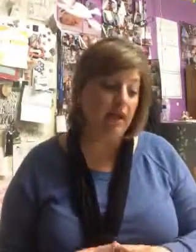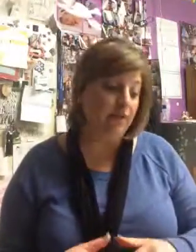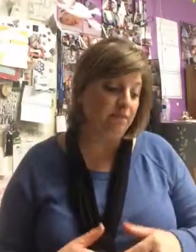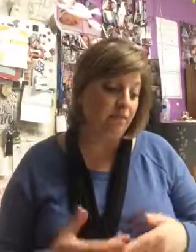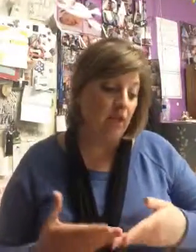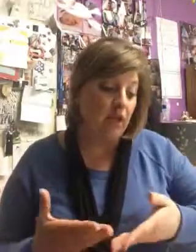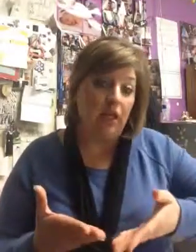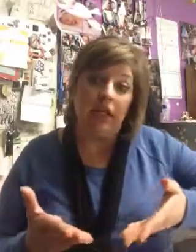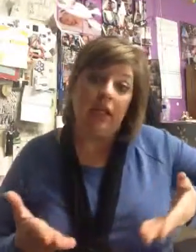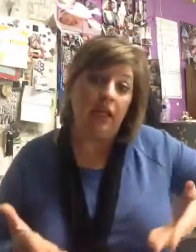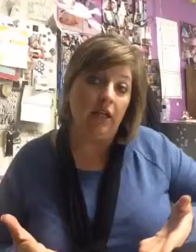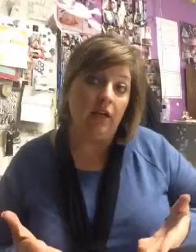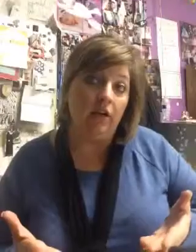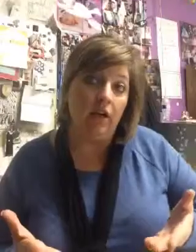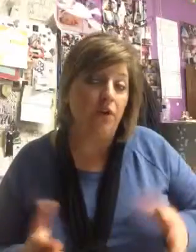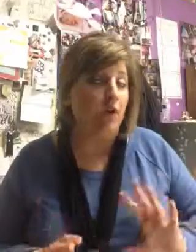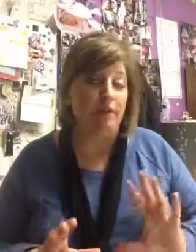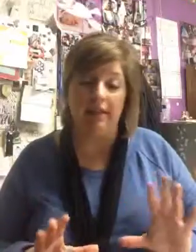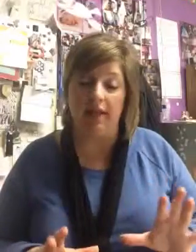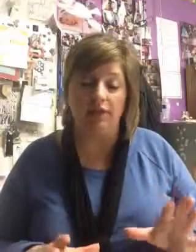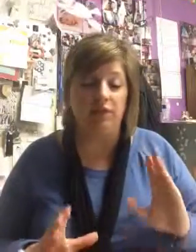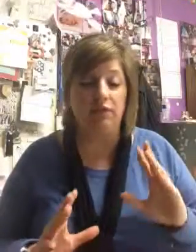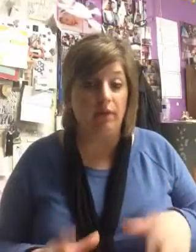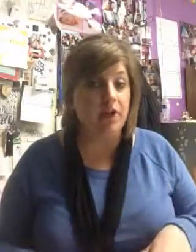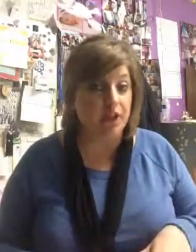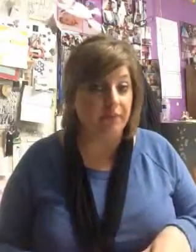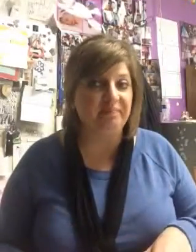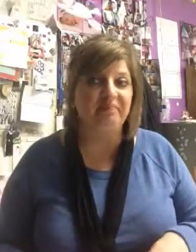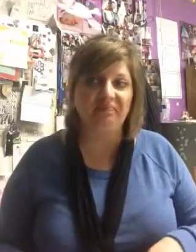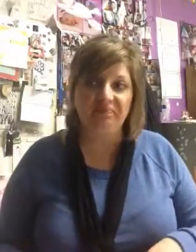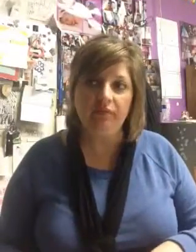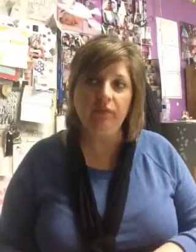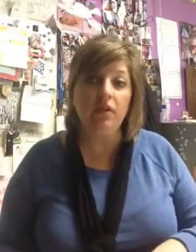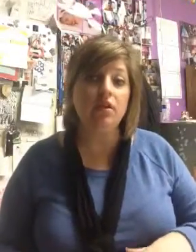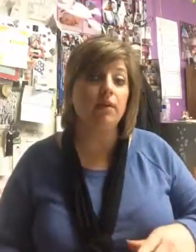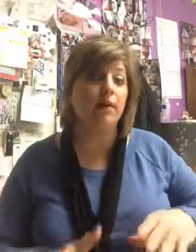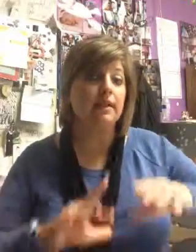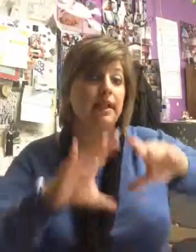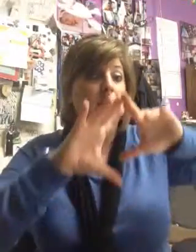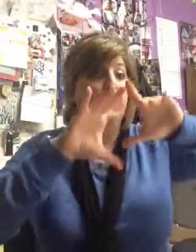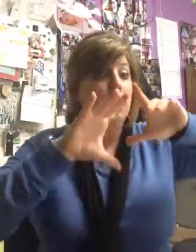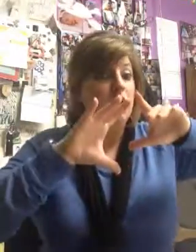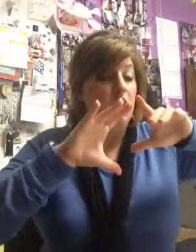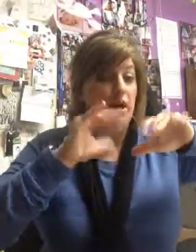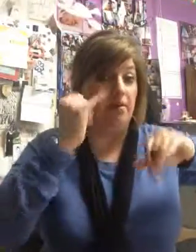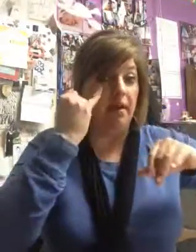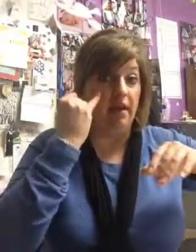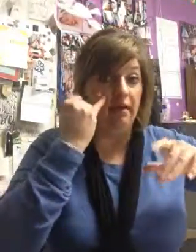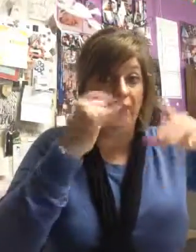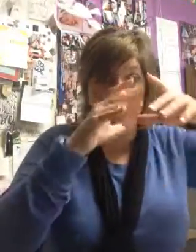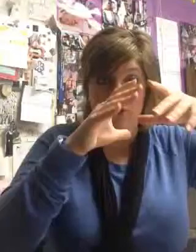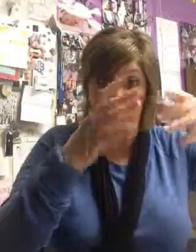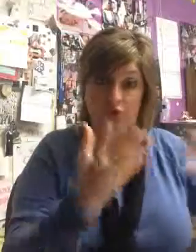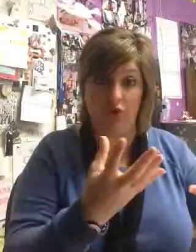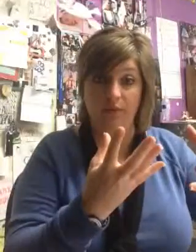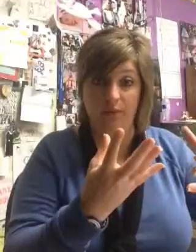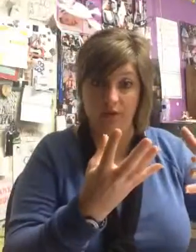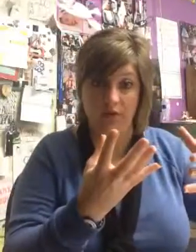say here. Oh no, I wouldn't say that. This is for a ratio. So I would say if group.